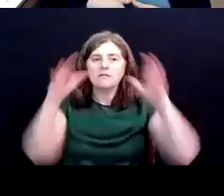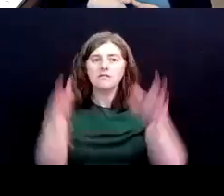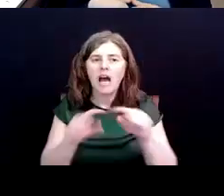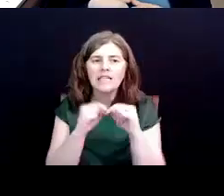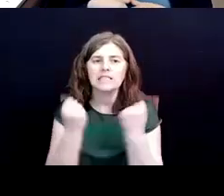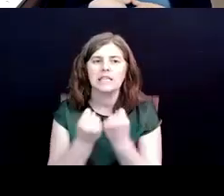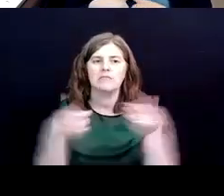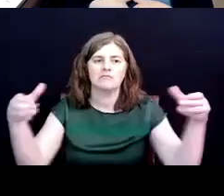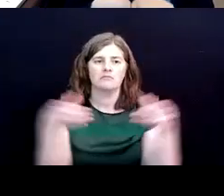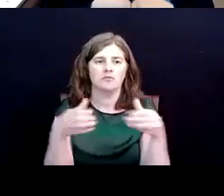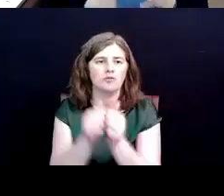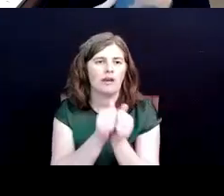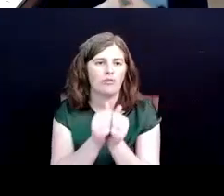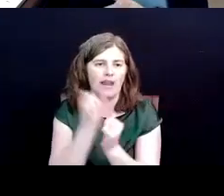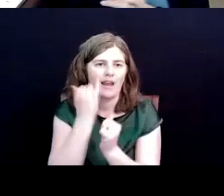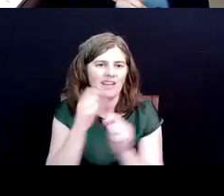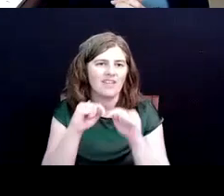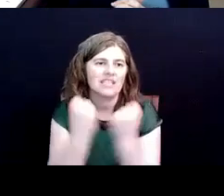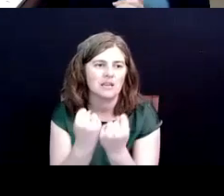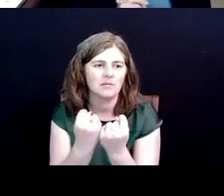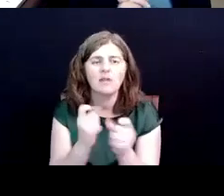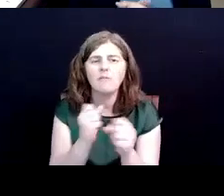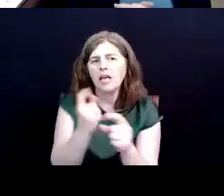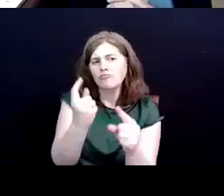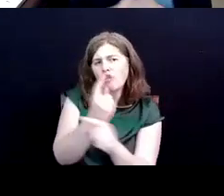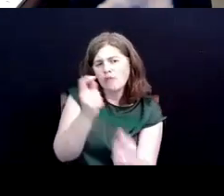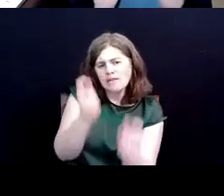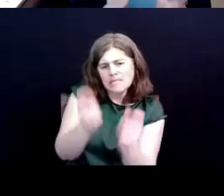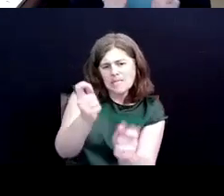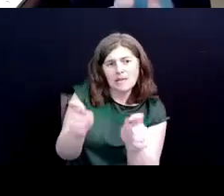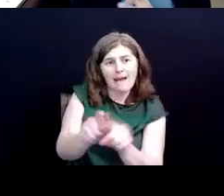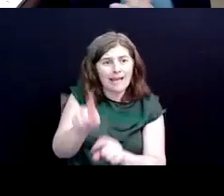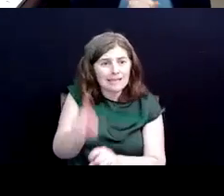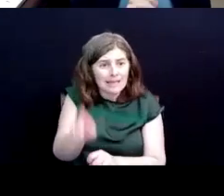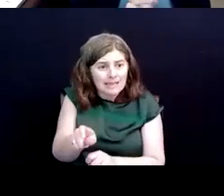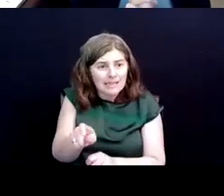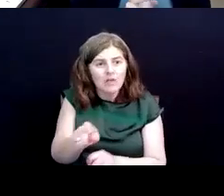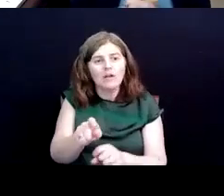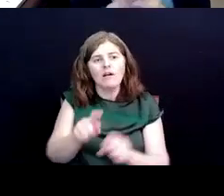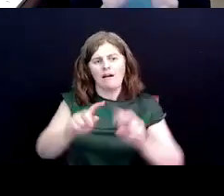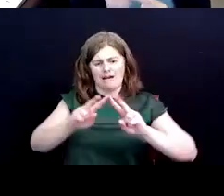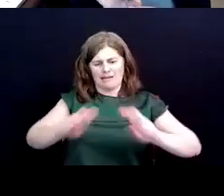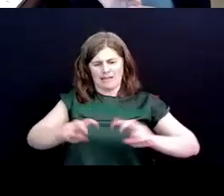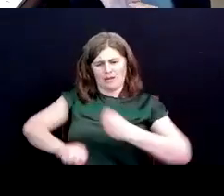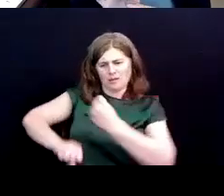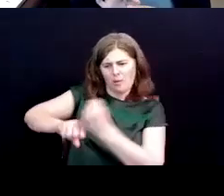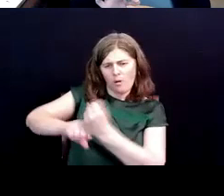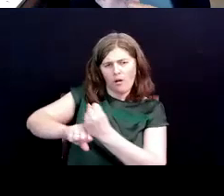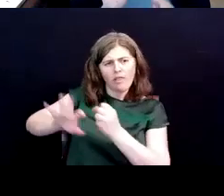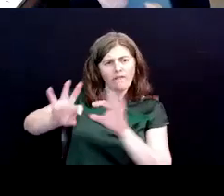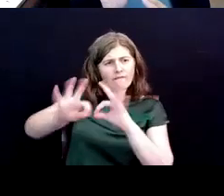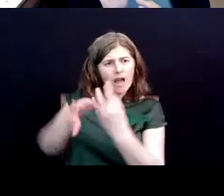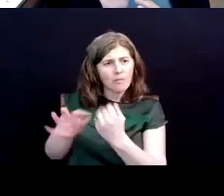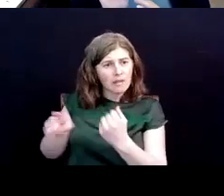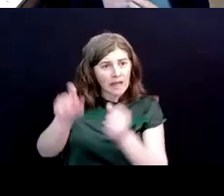it back to that team idea. So making appropriate adjustments to the intervention when needed, assessing the support ability of the family to implement that intervention.